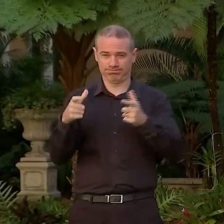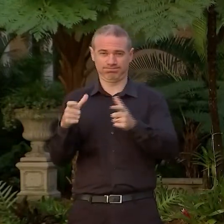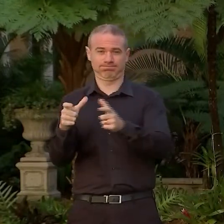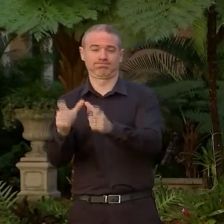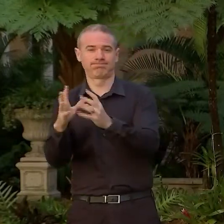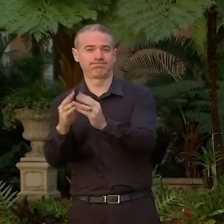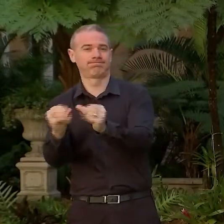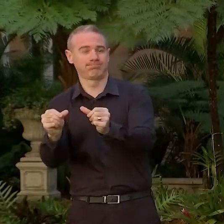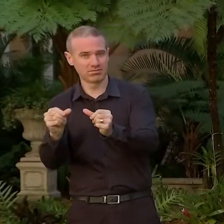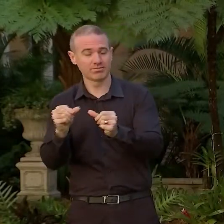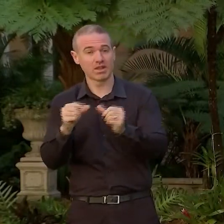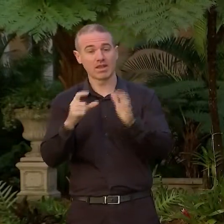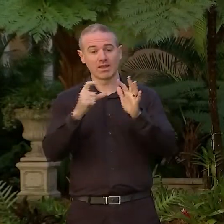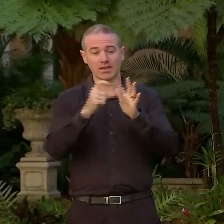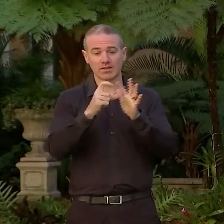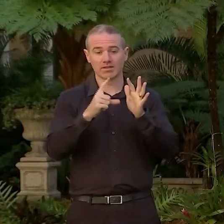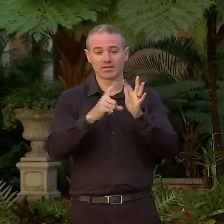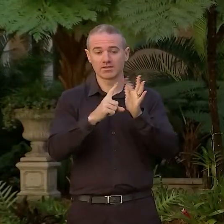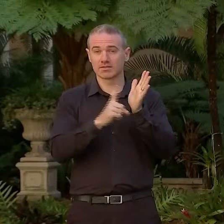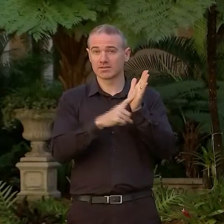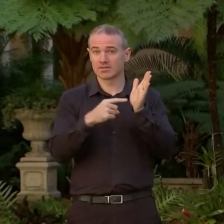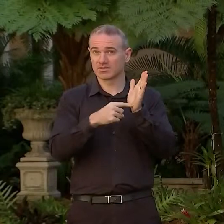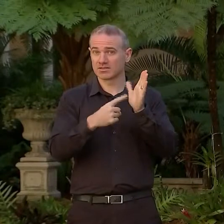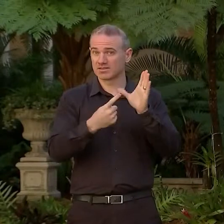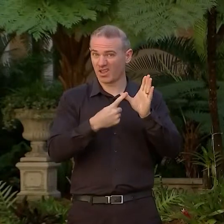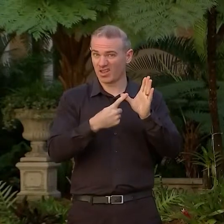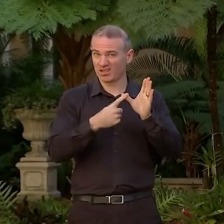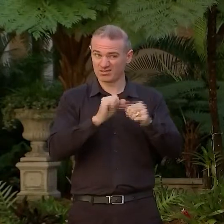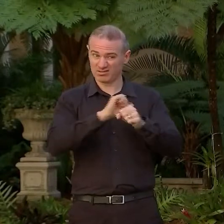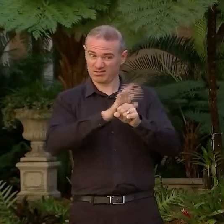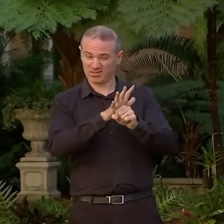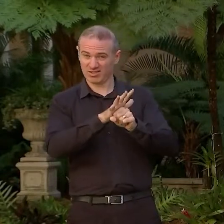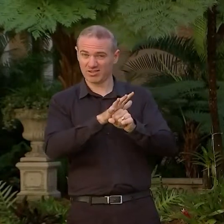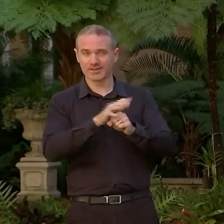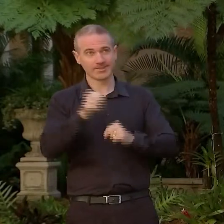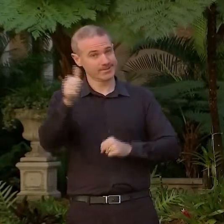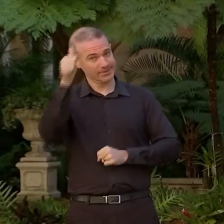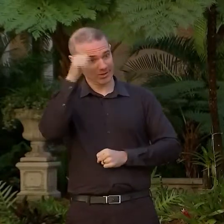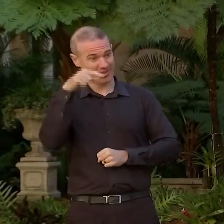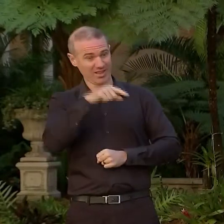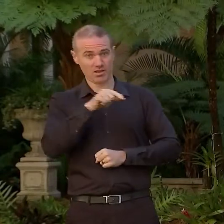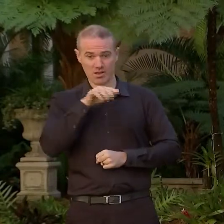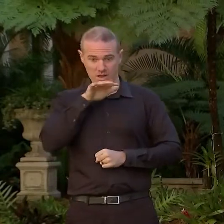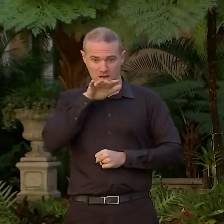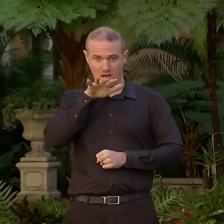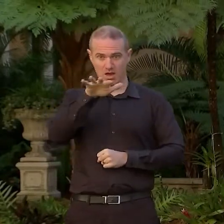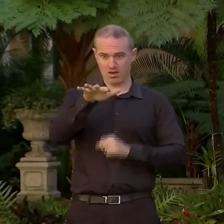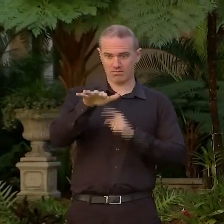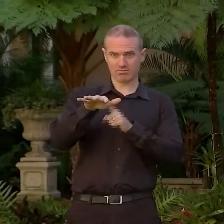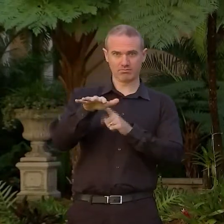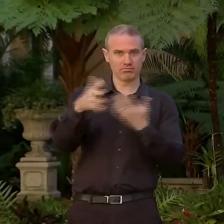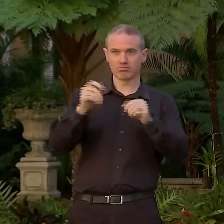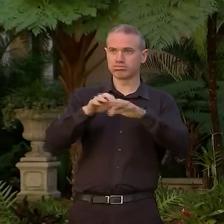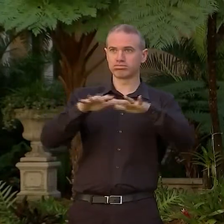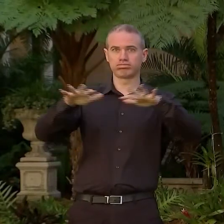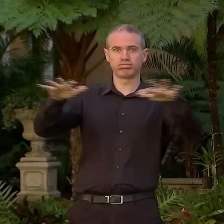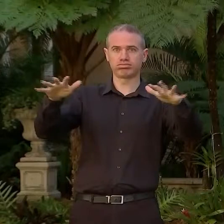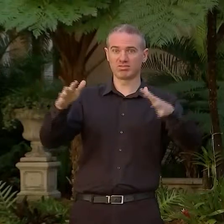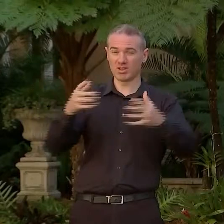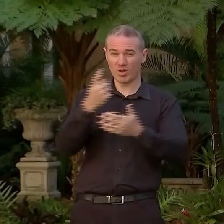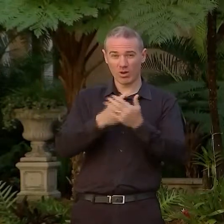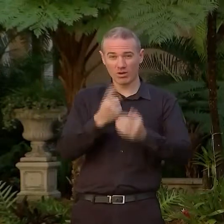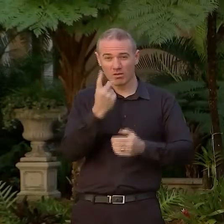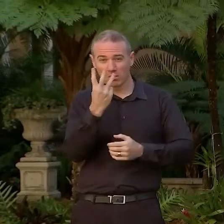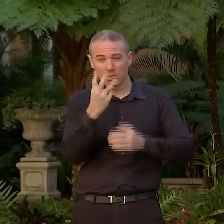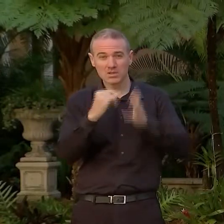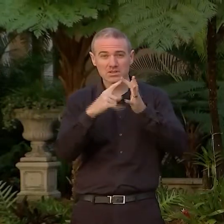have. With Delta, we know that it is when people are breathing and interacting, and it can take only